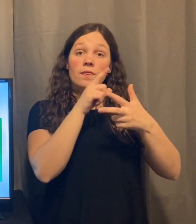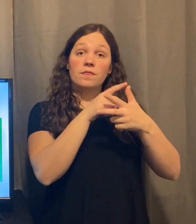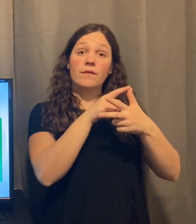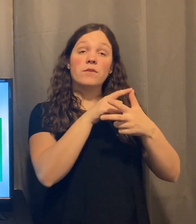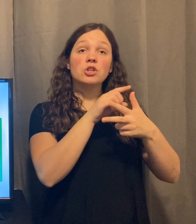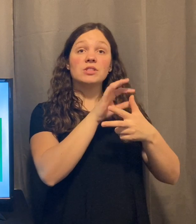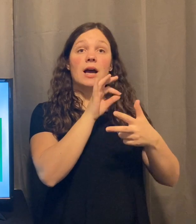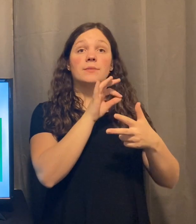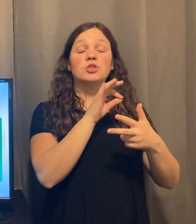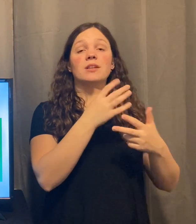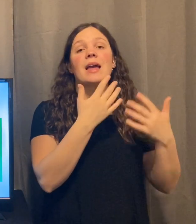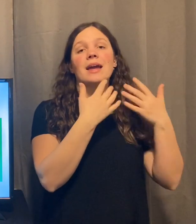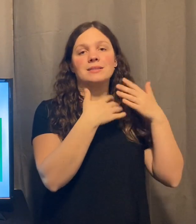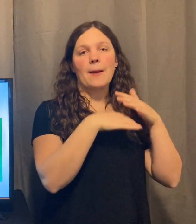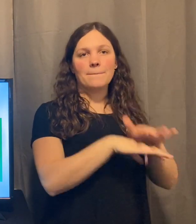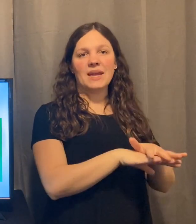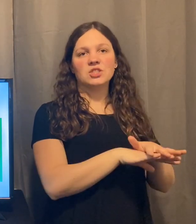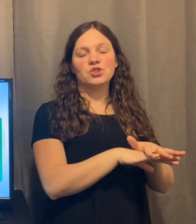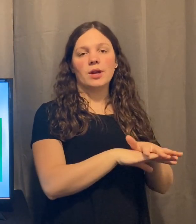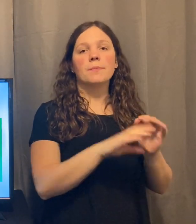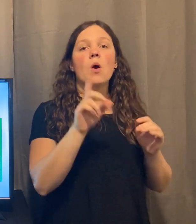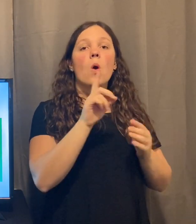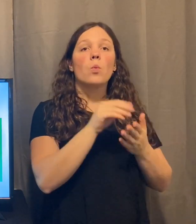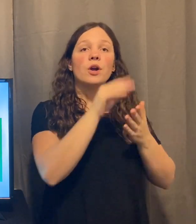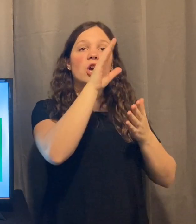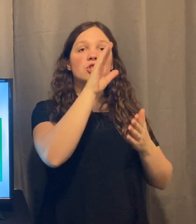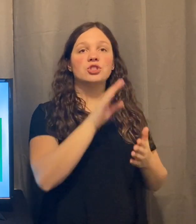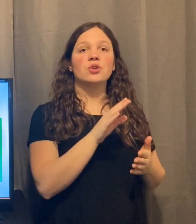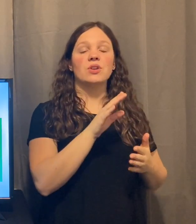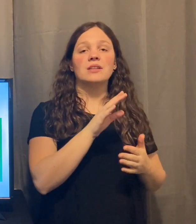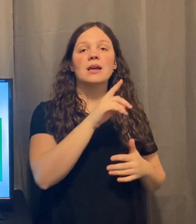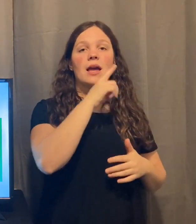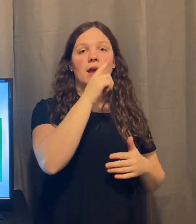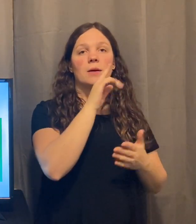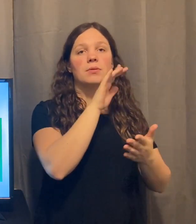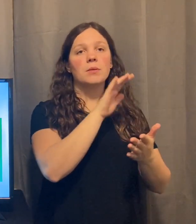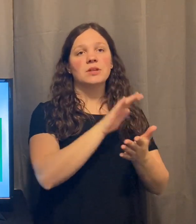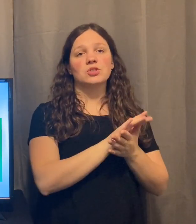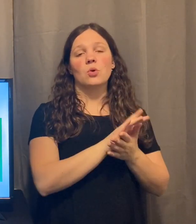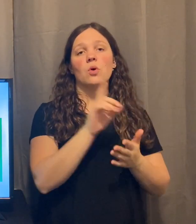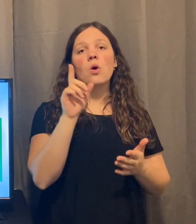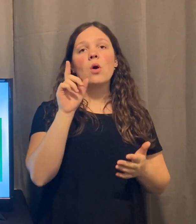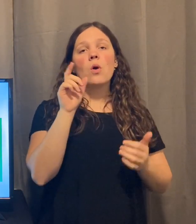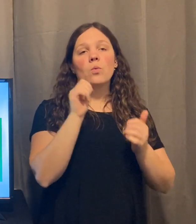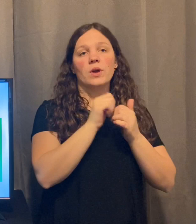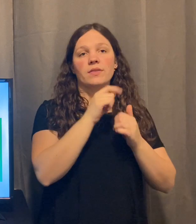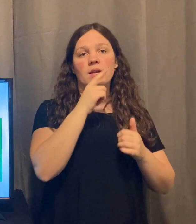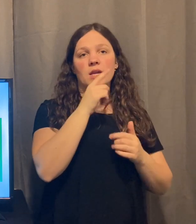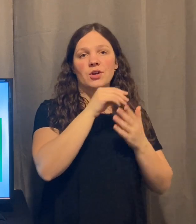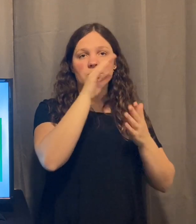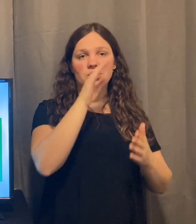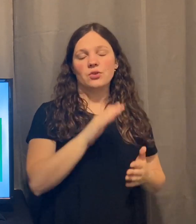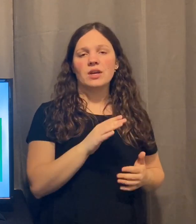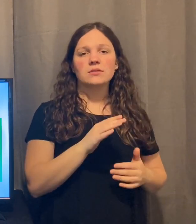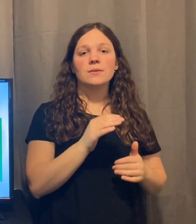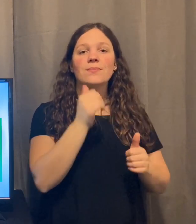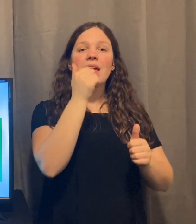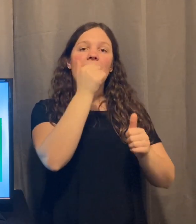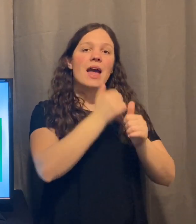The first option is mainstream, where a student in a public school with hearing students.